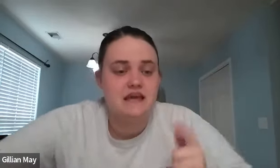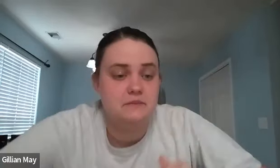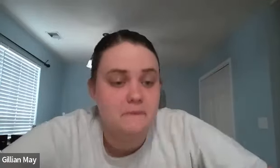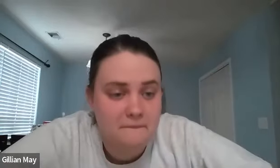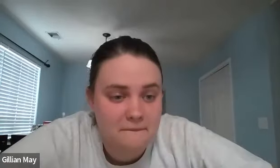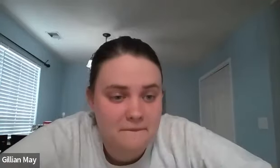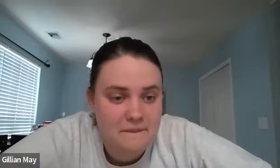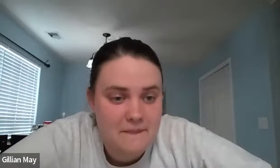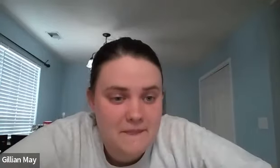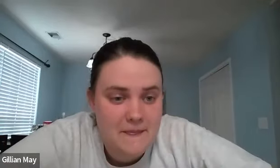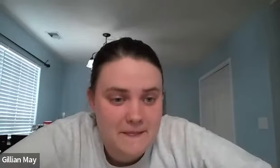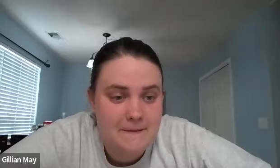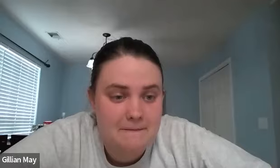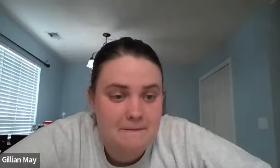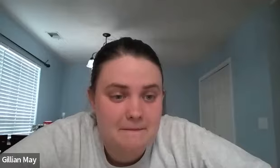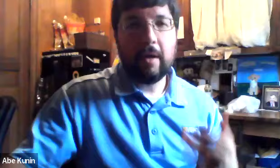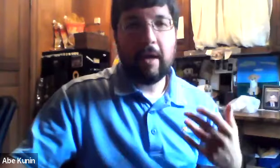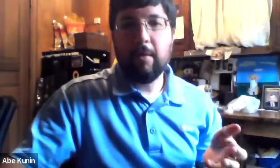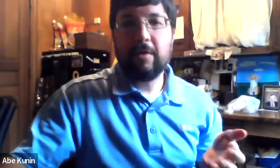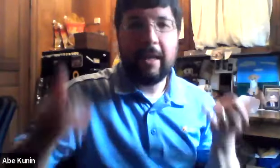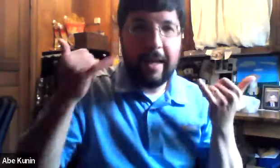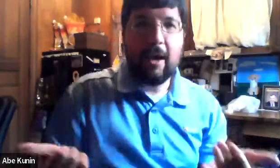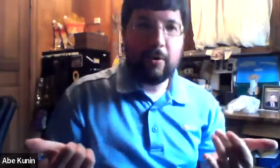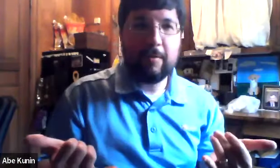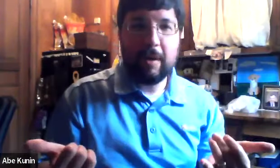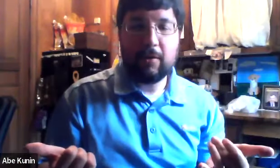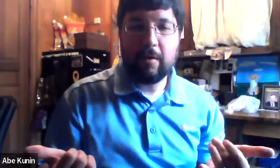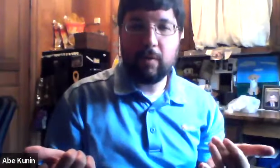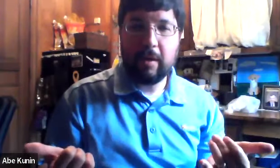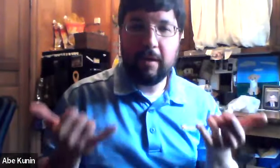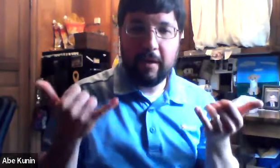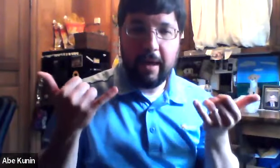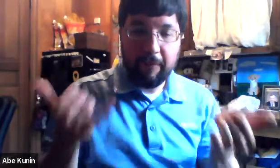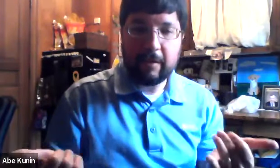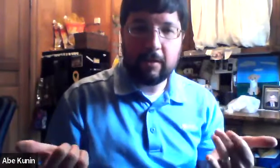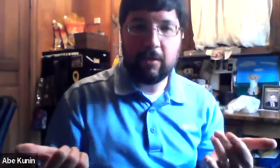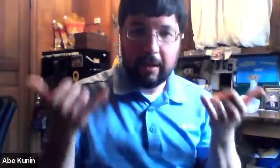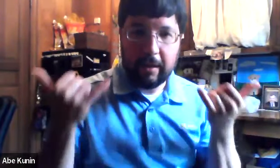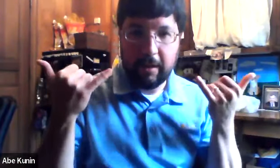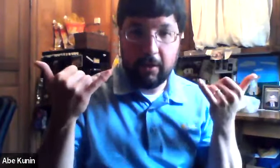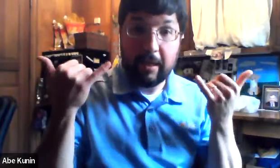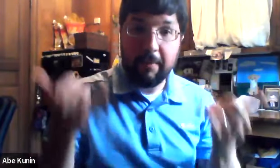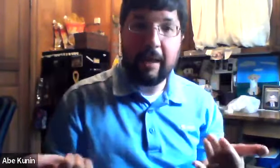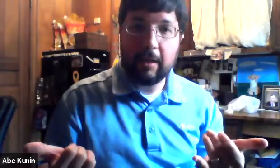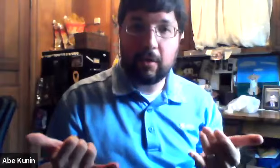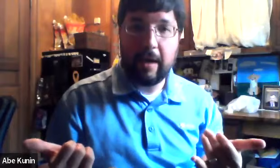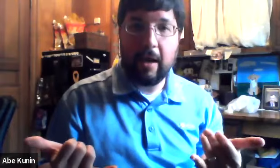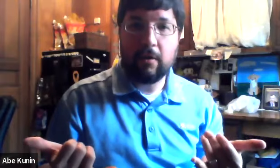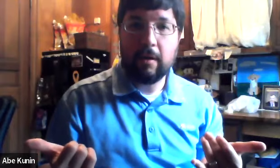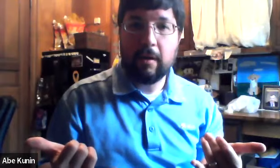Abe. So every time you've said now, it's been sort of with an emphasis or like a, like a demanding sort of now.